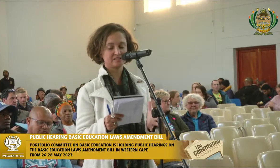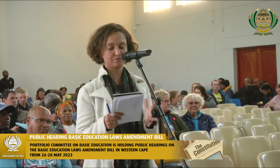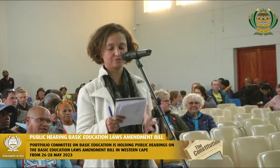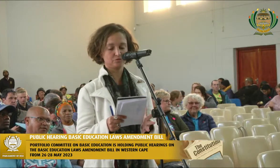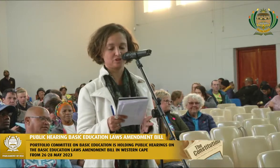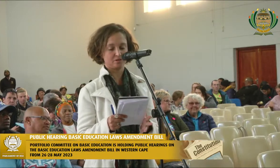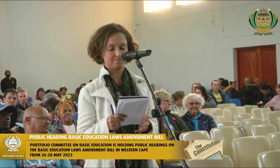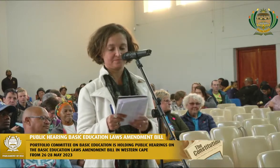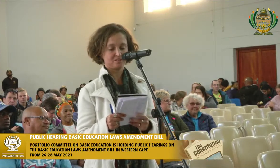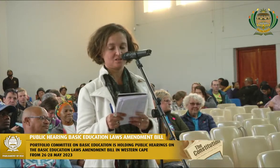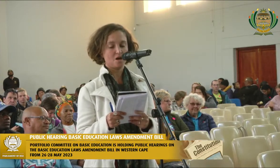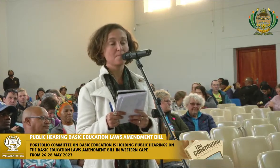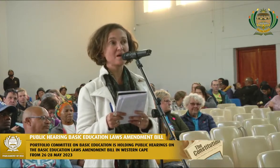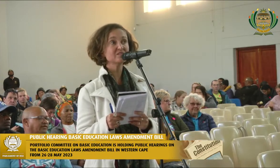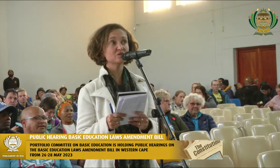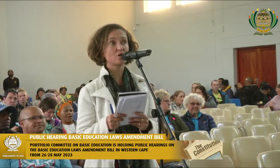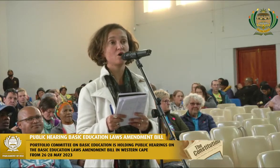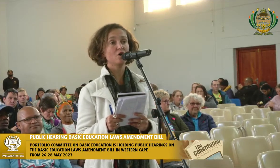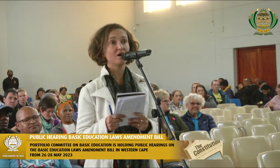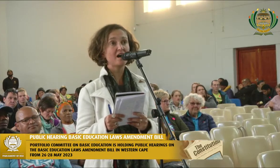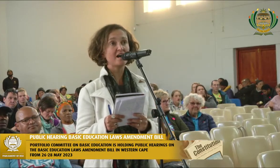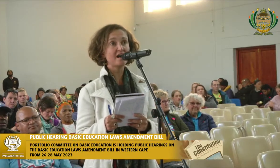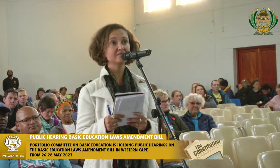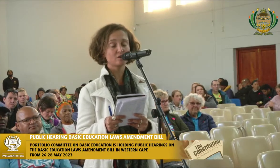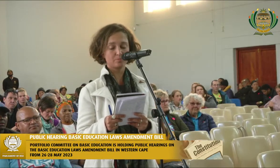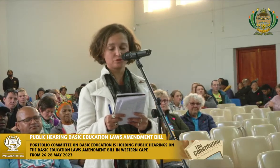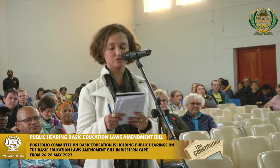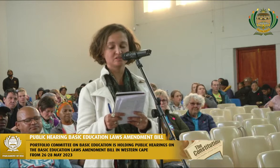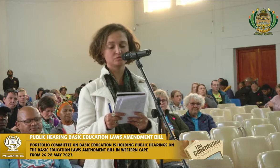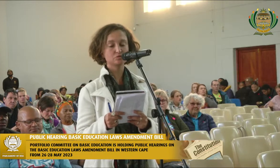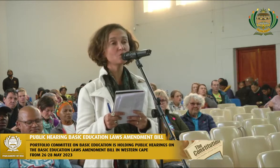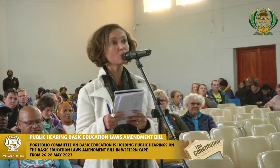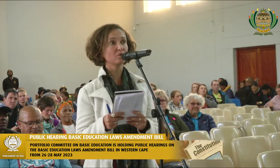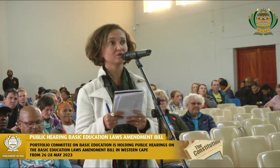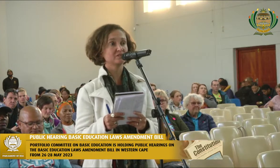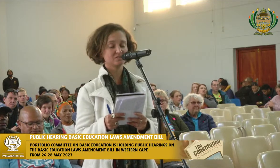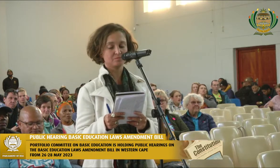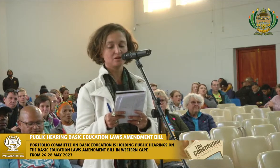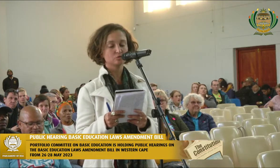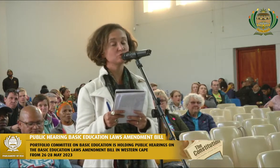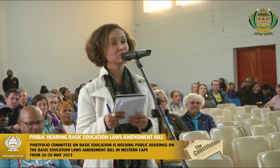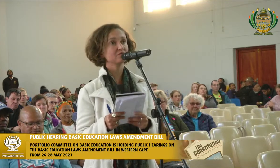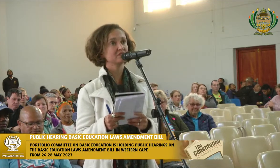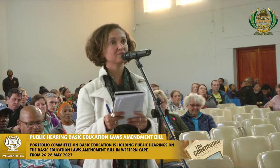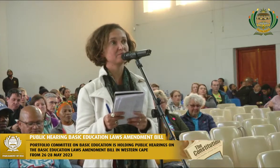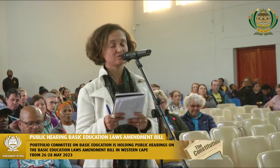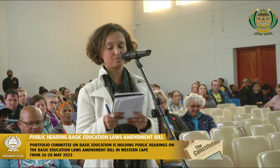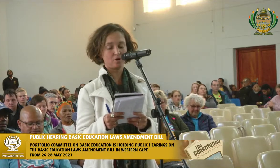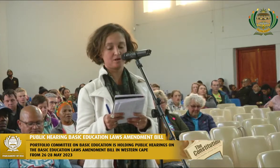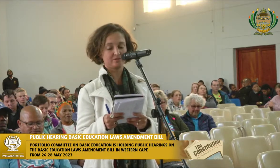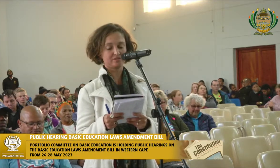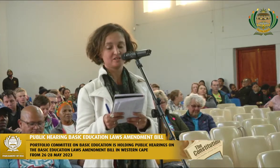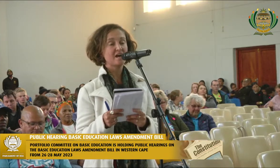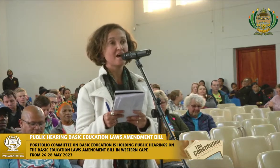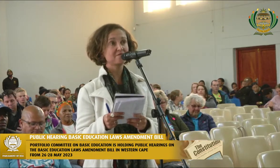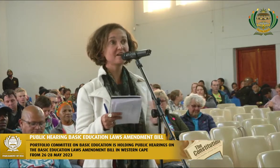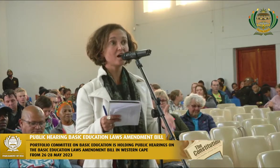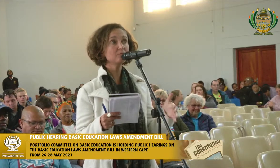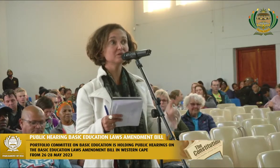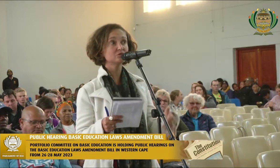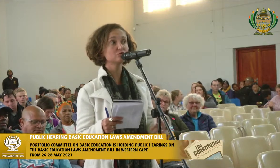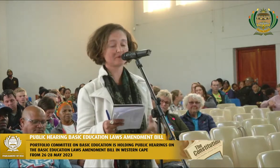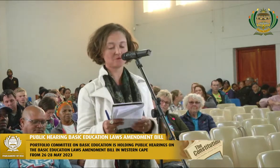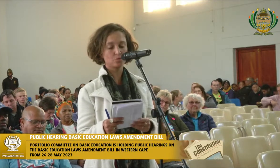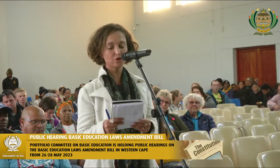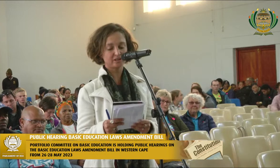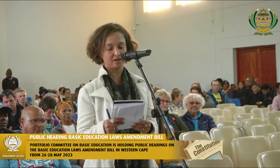and against our future. Months ago, I had the opportunity to talk to one of these members of parliament and they